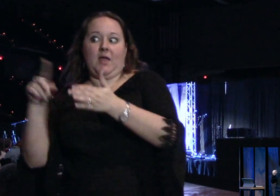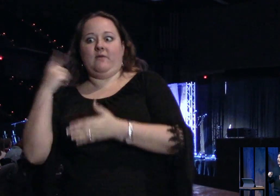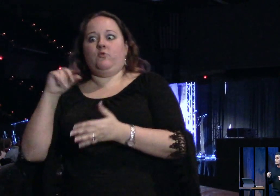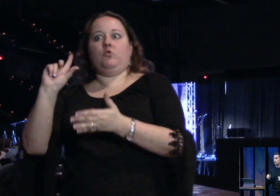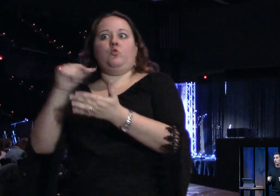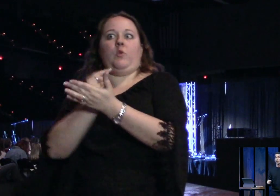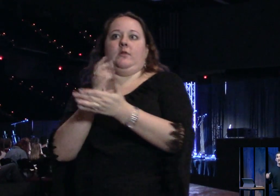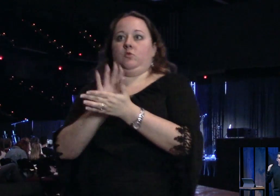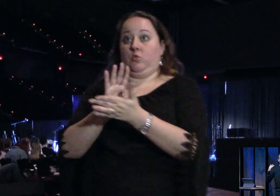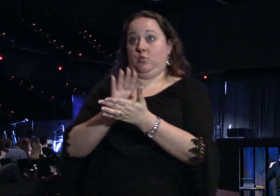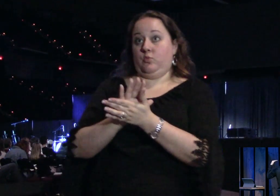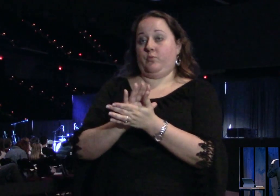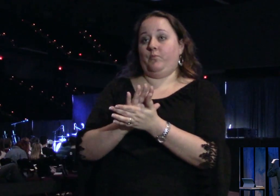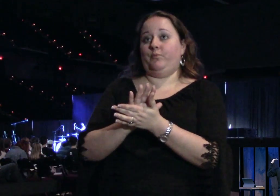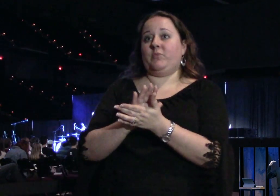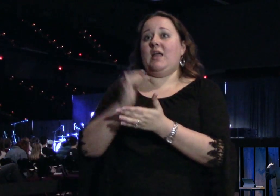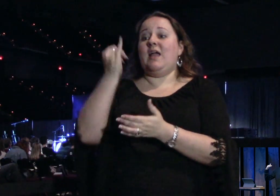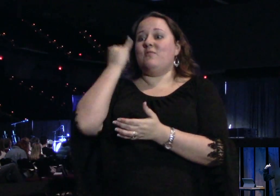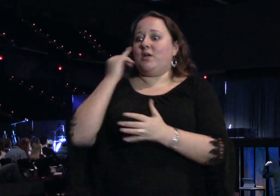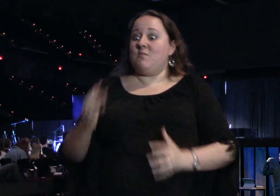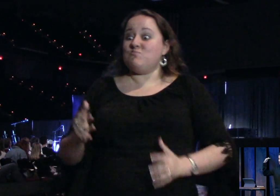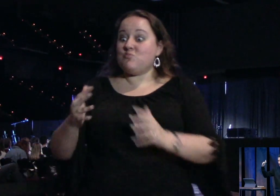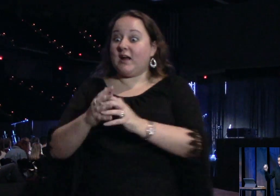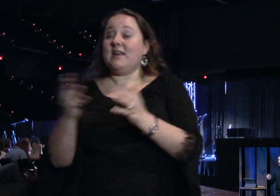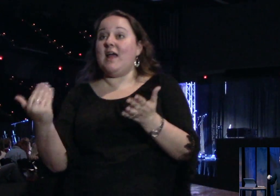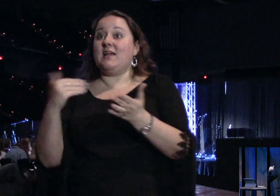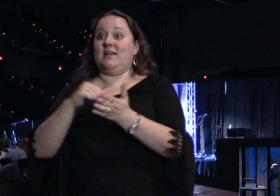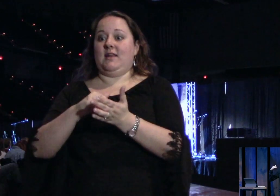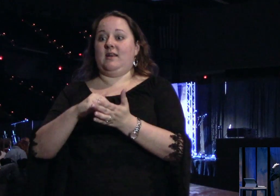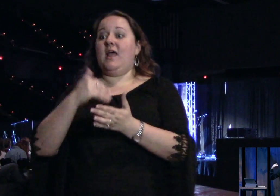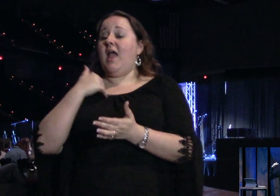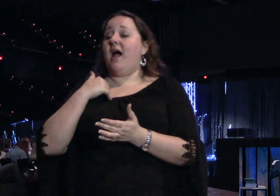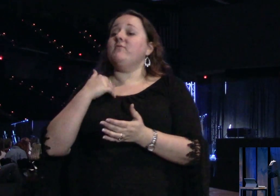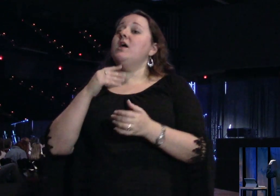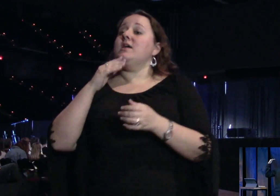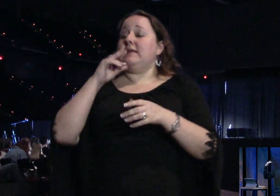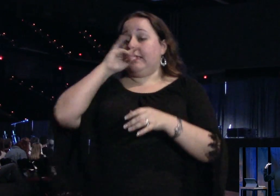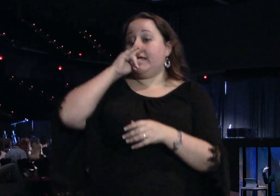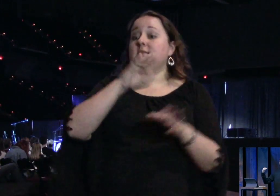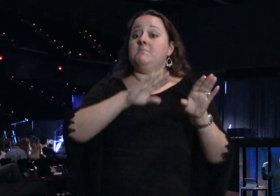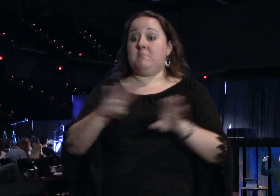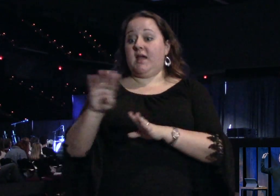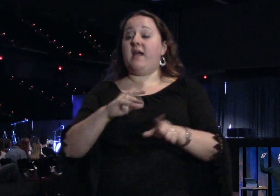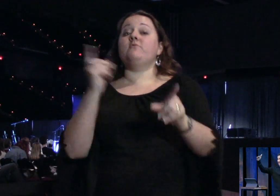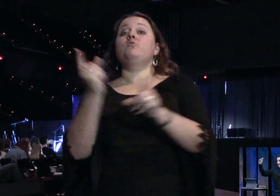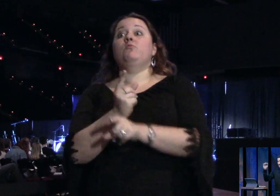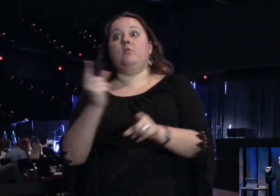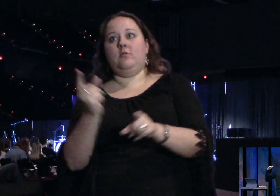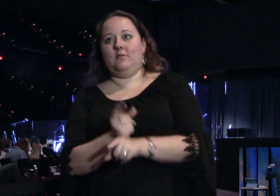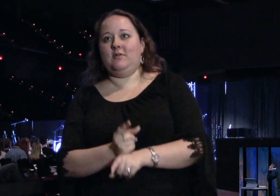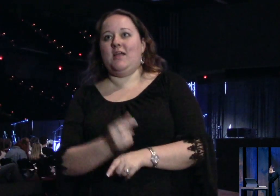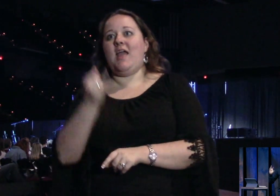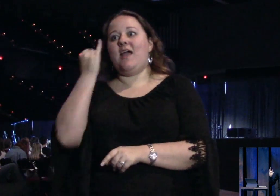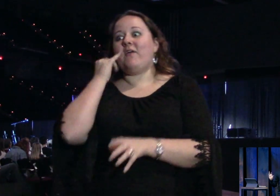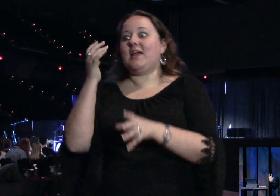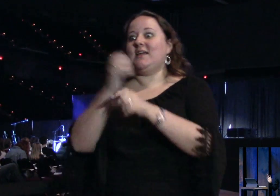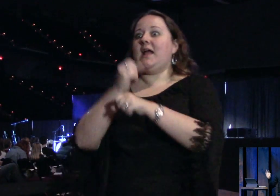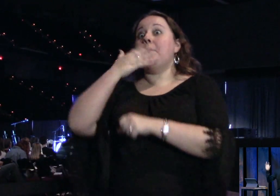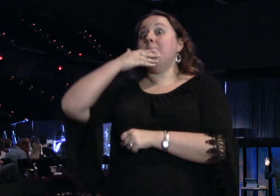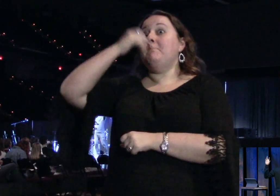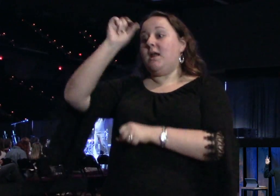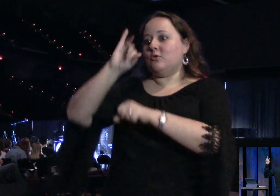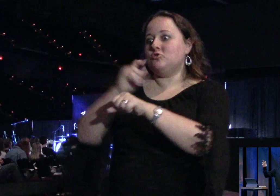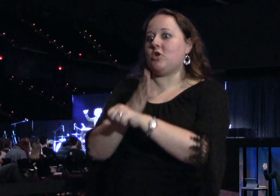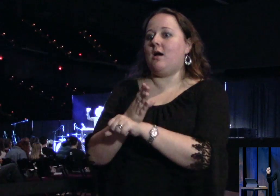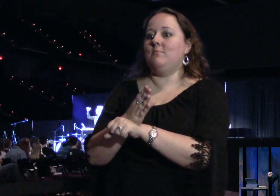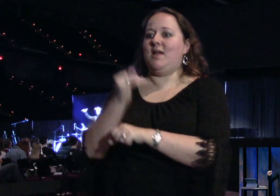for grad school, if we could get pregnant again, if we could just have well-behaved kids, if I could just get